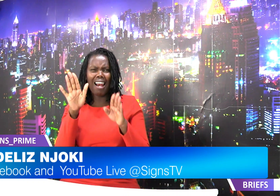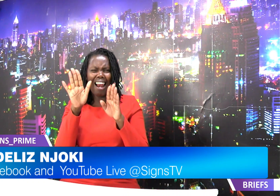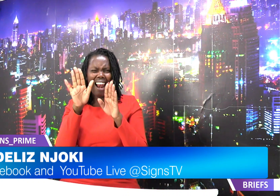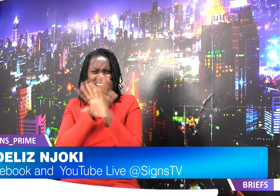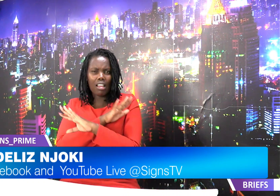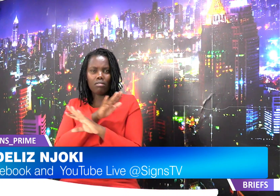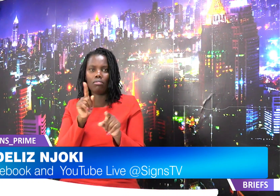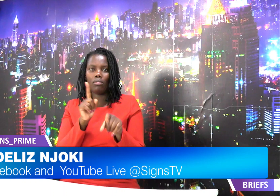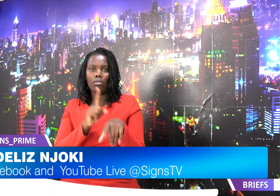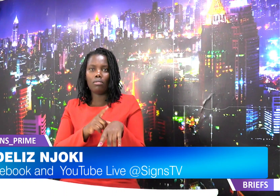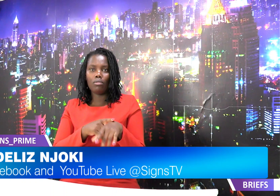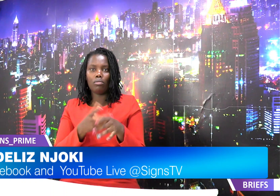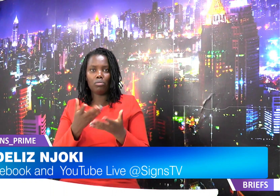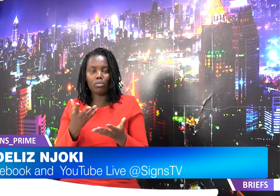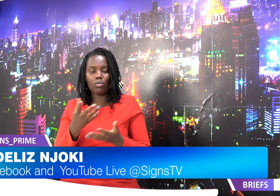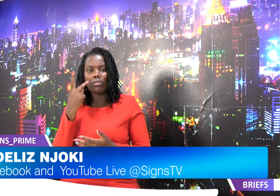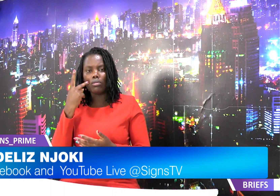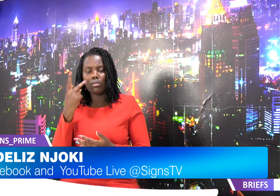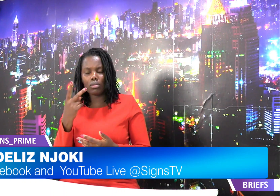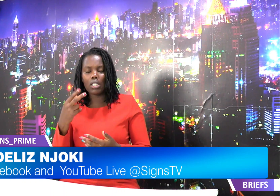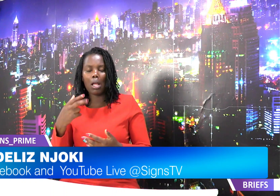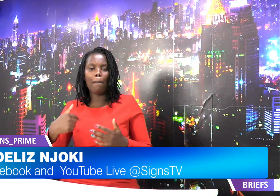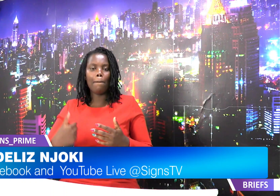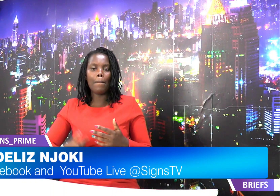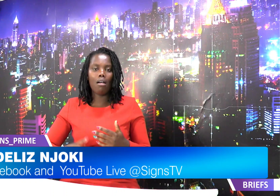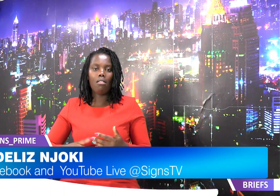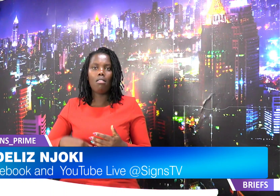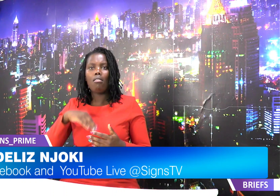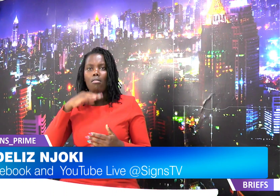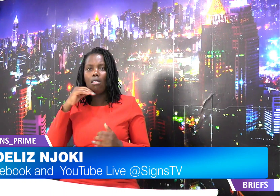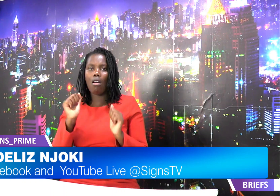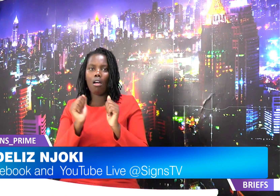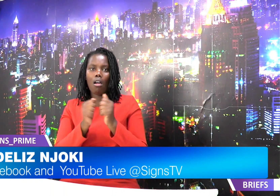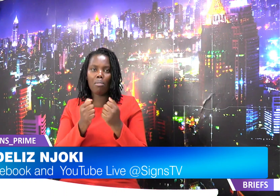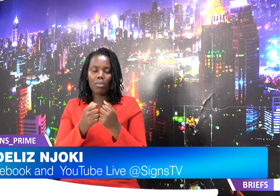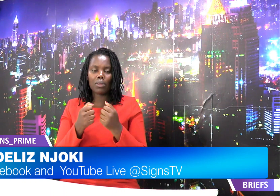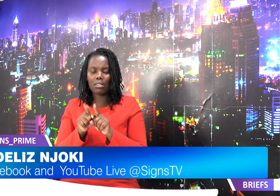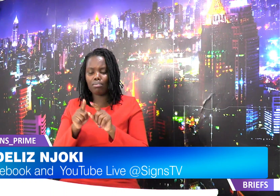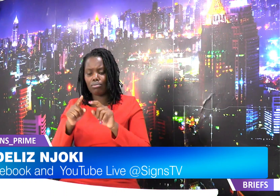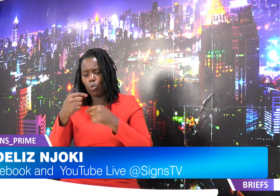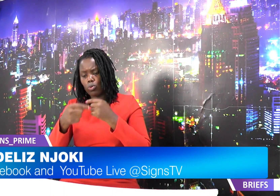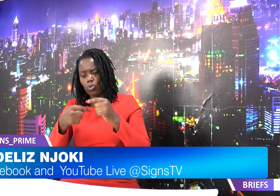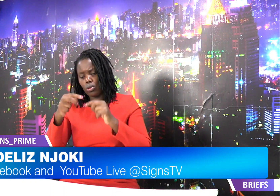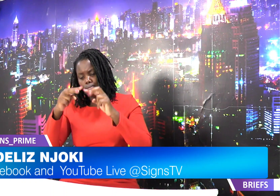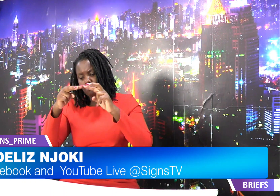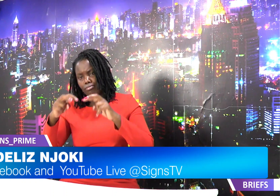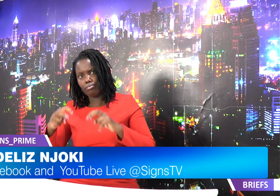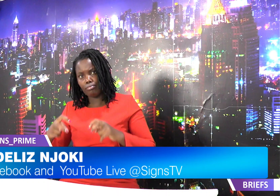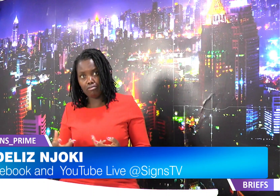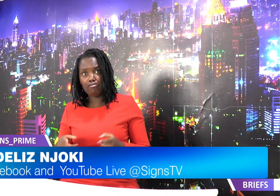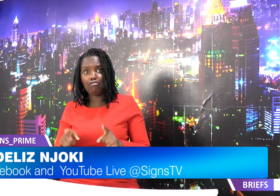DCI crime lab on Wednesday night, where the Shakahola deaths are being